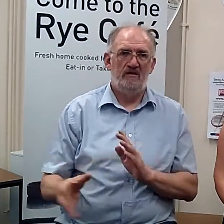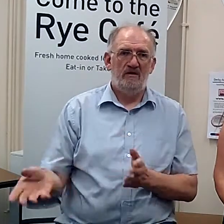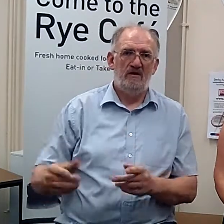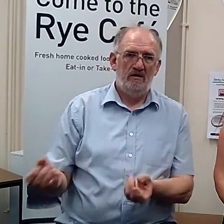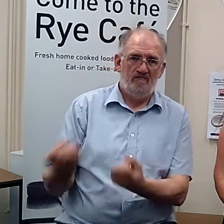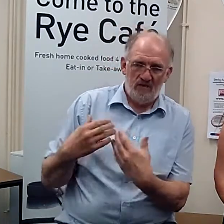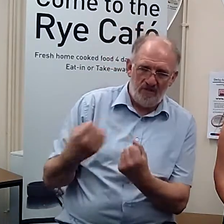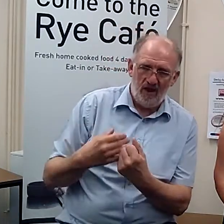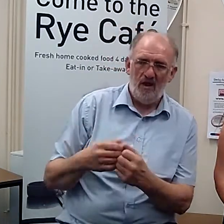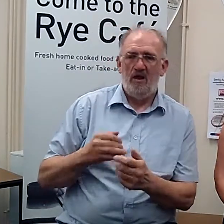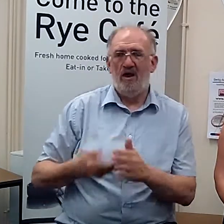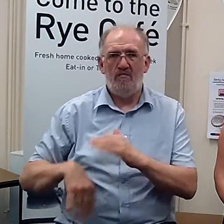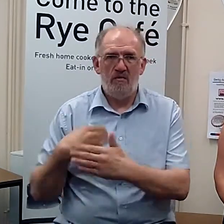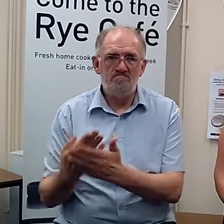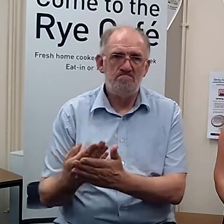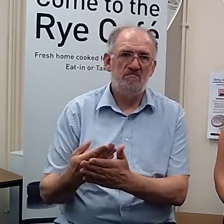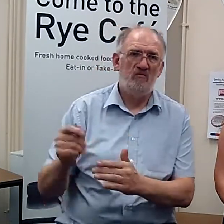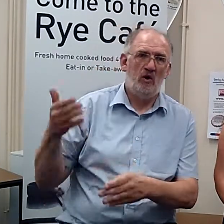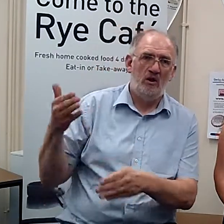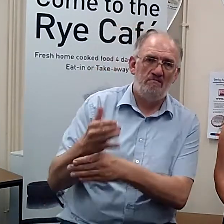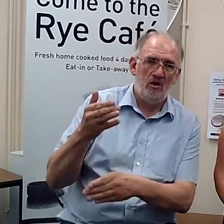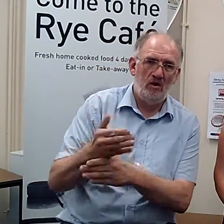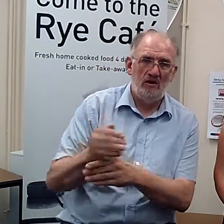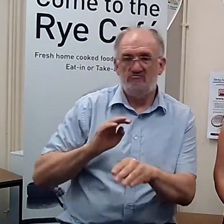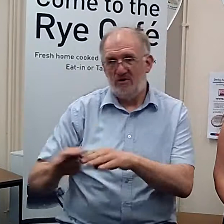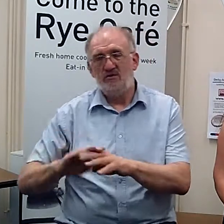positive outcomes for the employers and for the trainees.